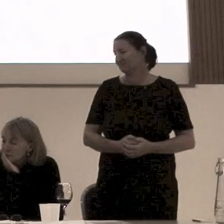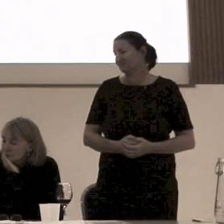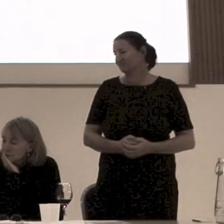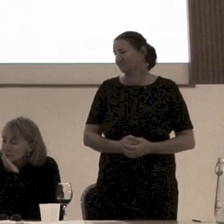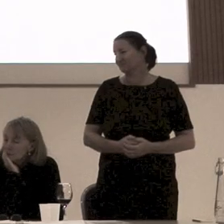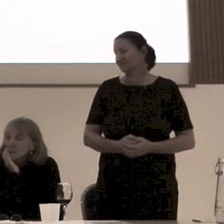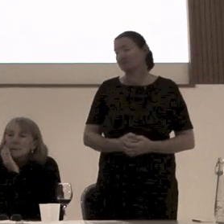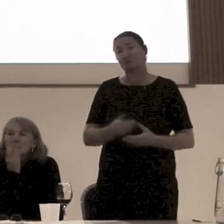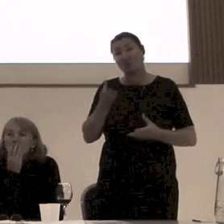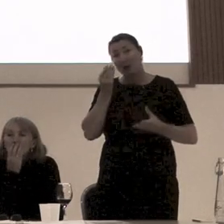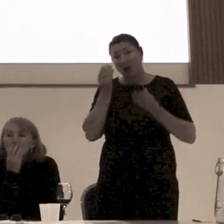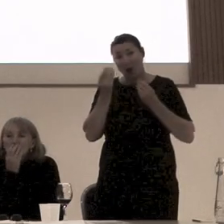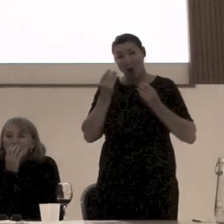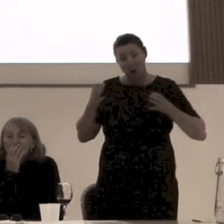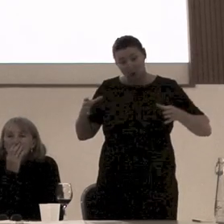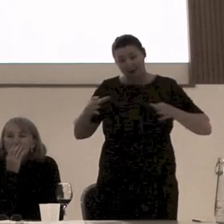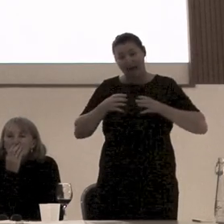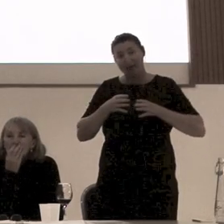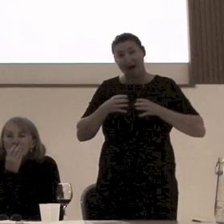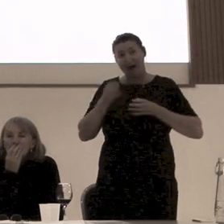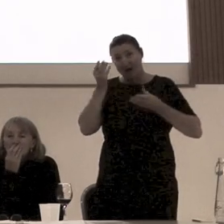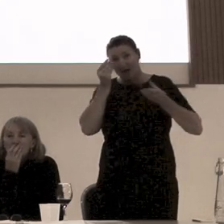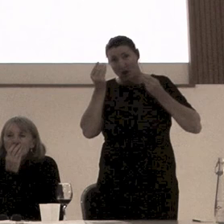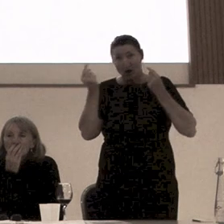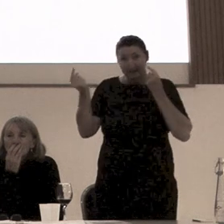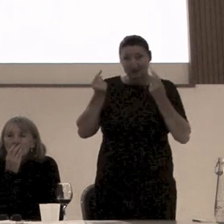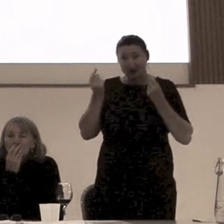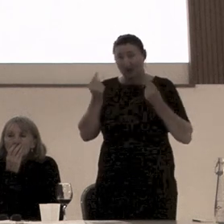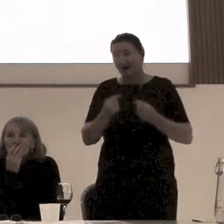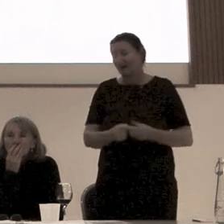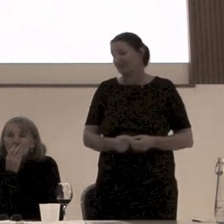We all learn a lot together.